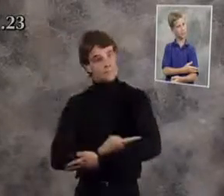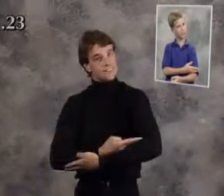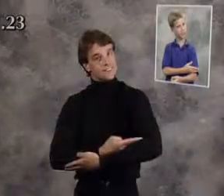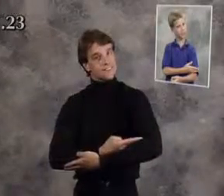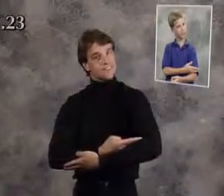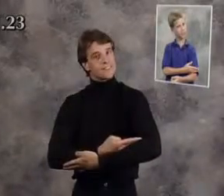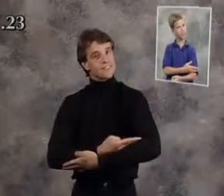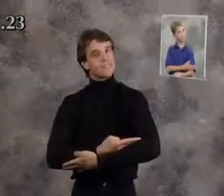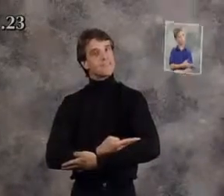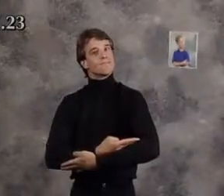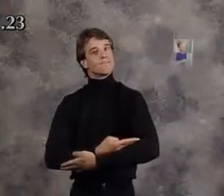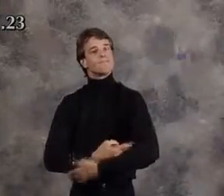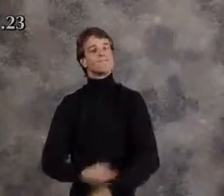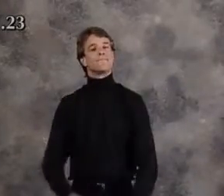Son.